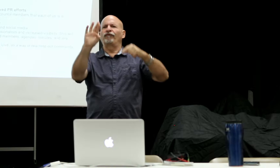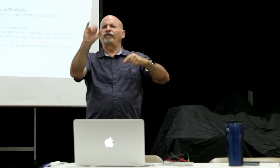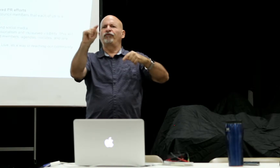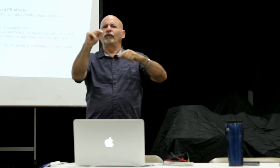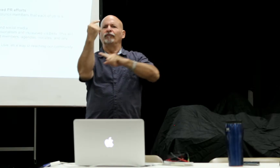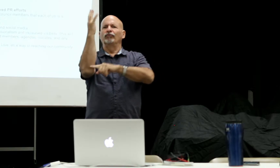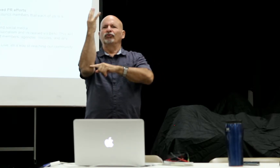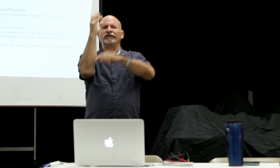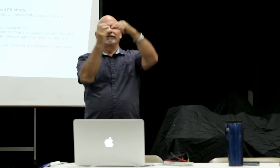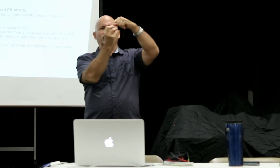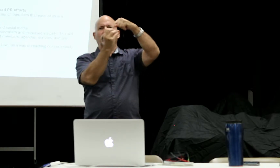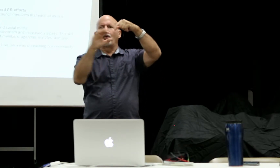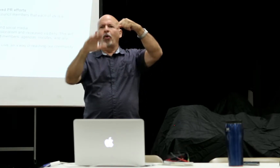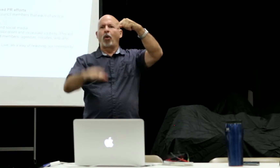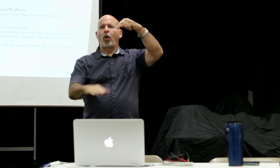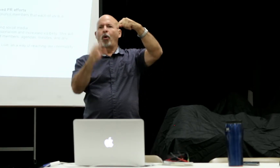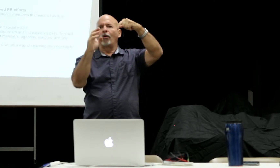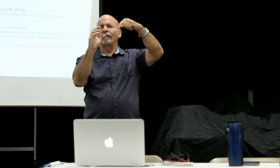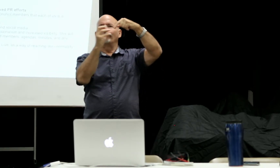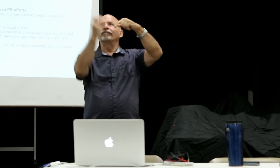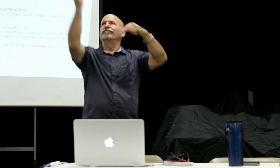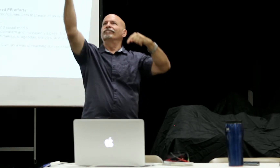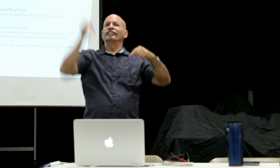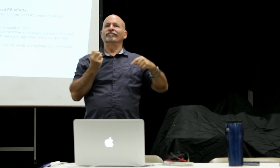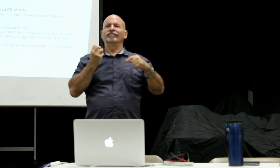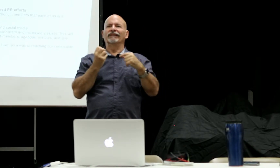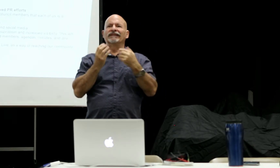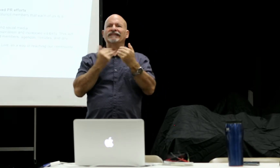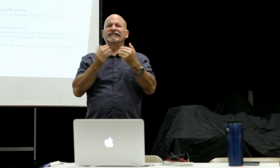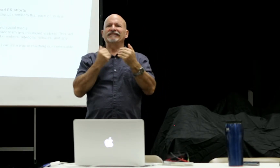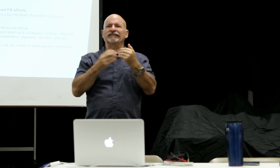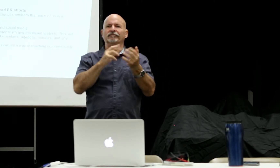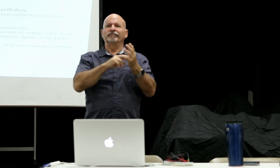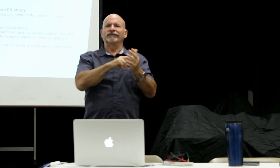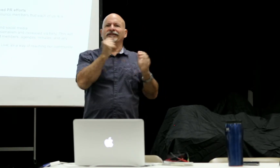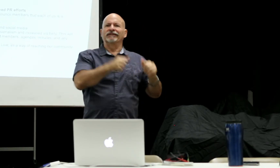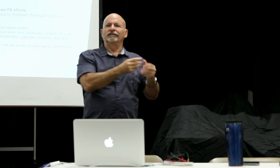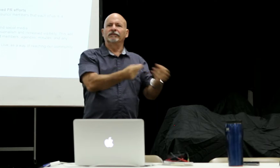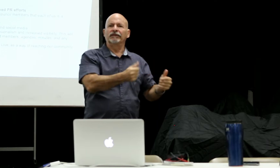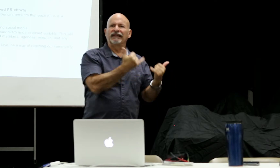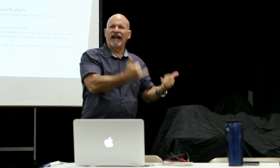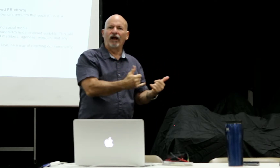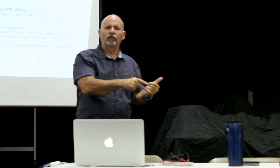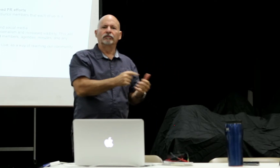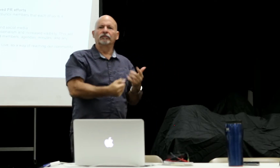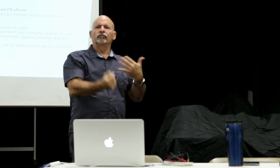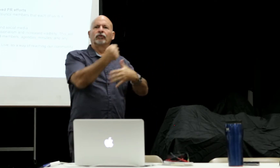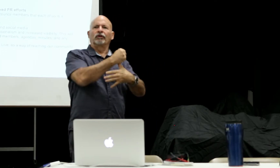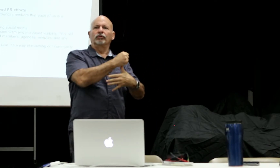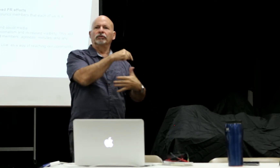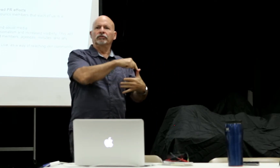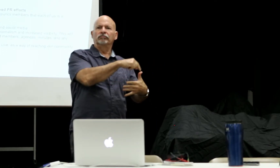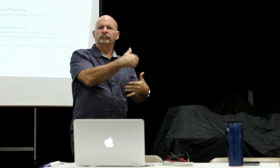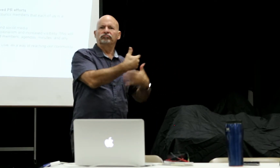now. Maybe, we want to make sure that we are able to fix and solve the issues for the quote